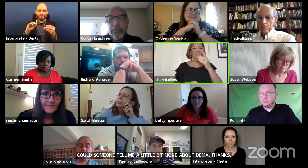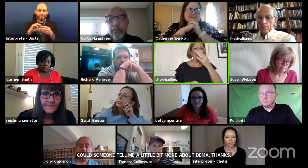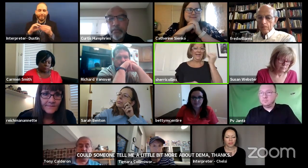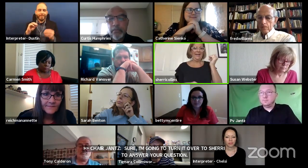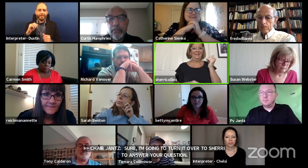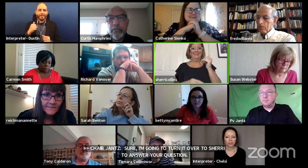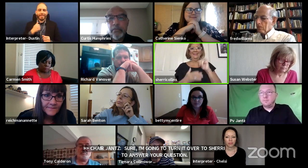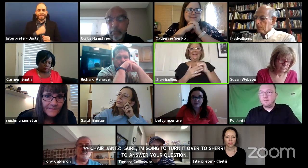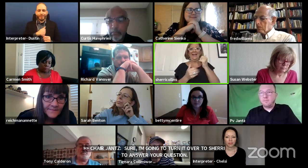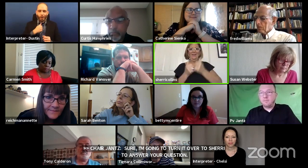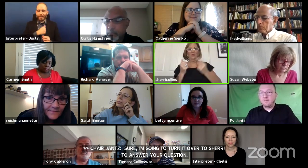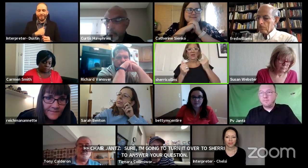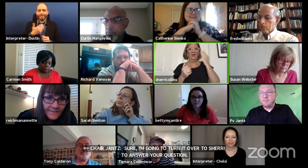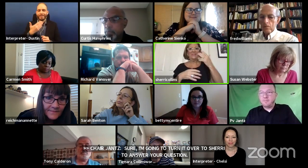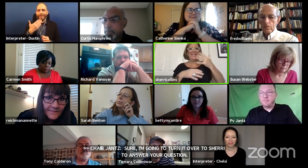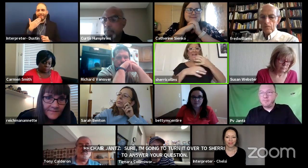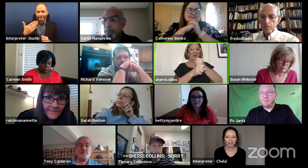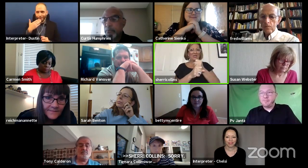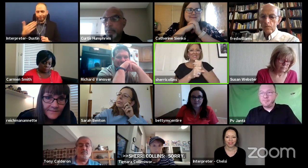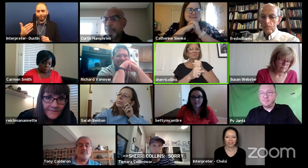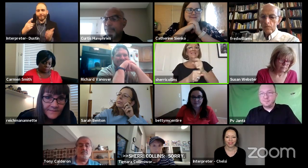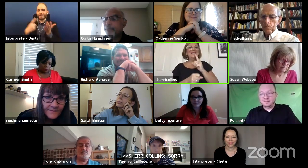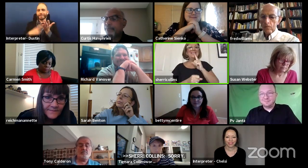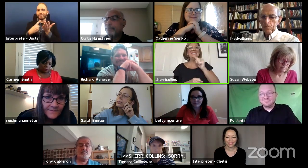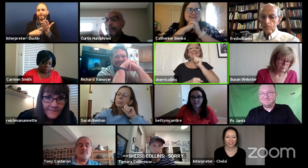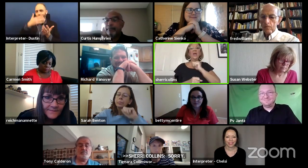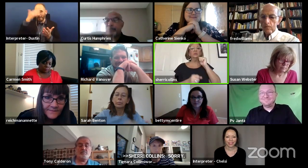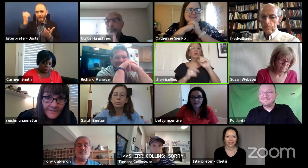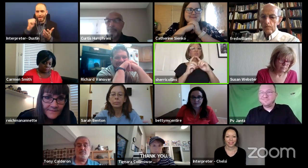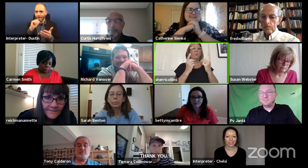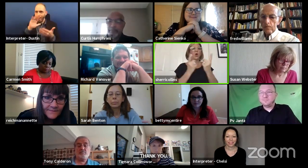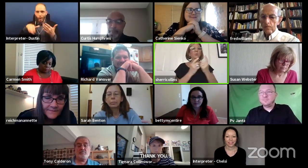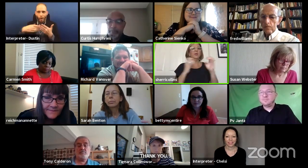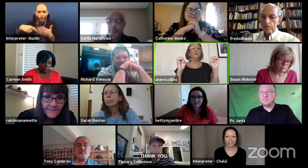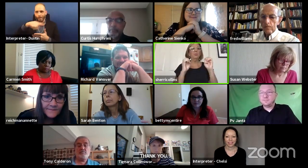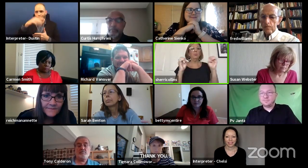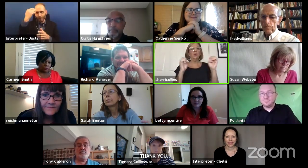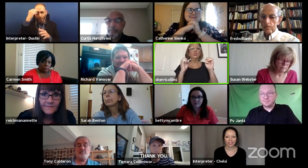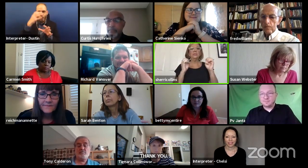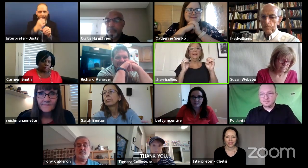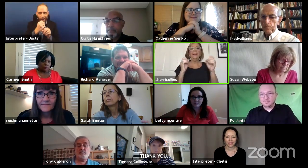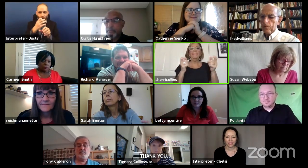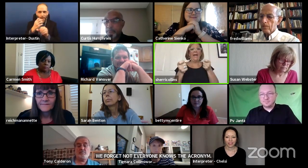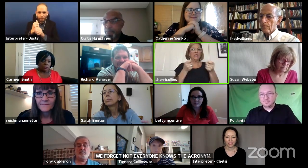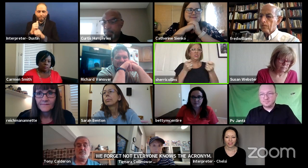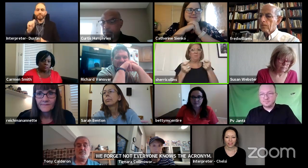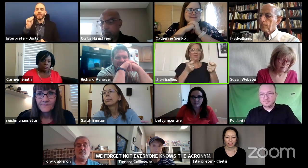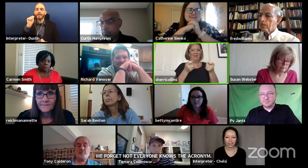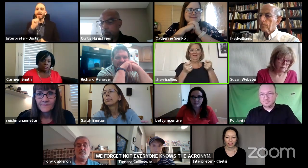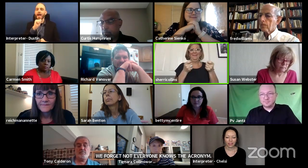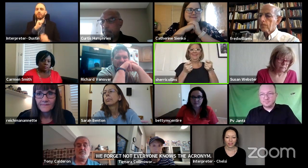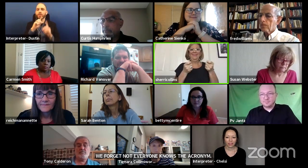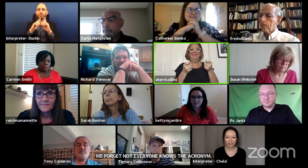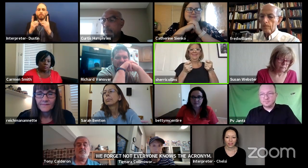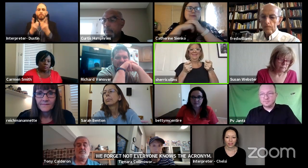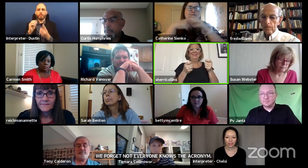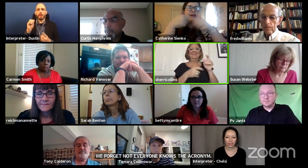need to forget, not everyone knows the acronym. It's the Arizona Department of Emergency Management.